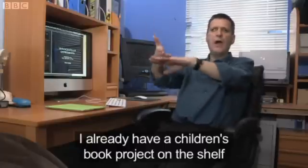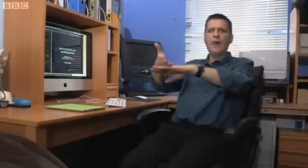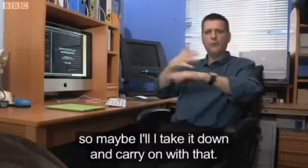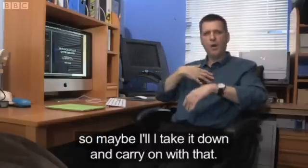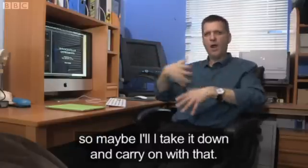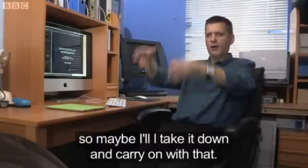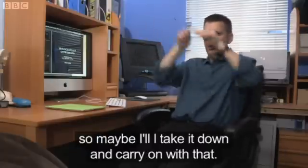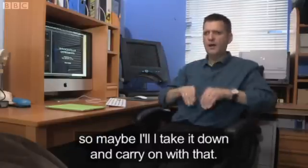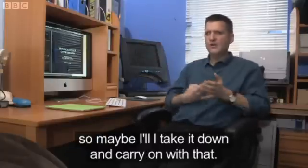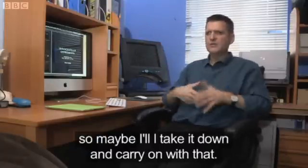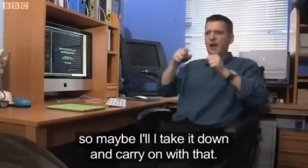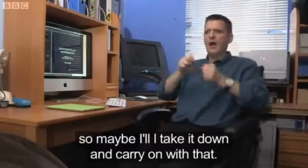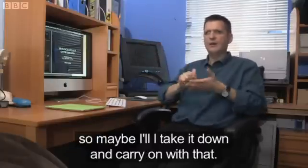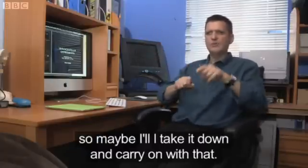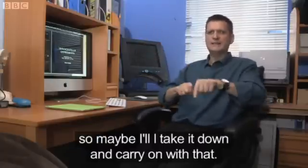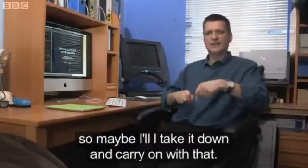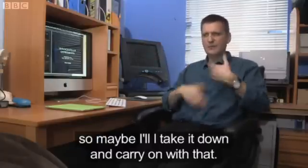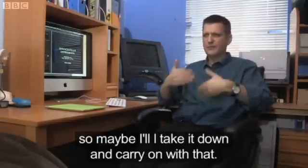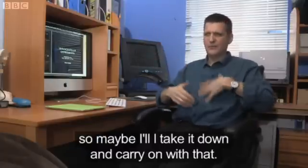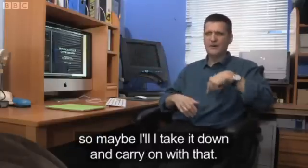so maybe I'll take it down and carry on with that.